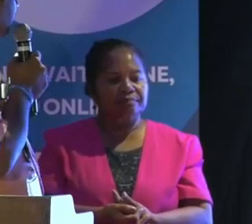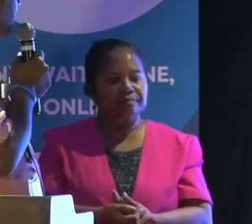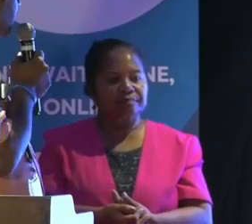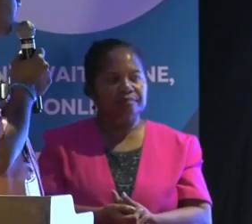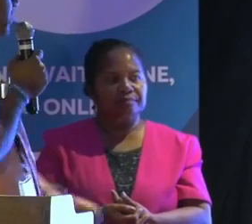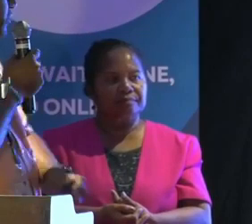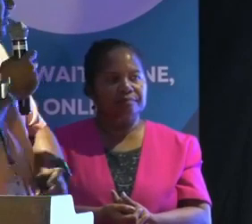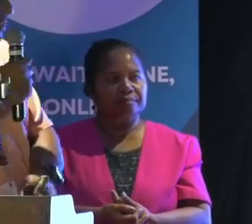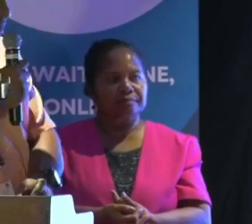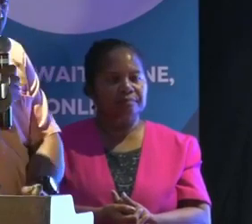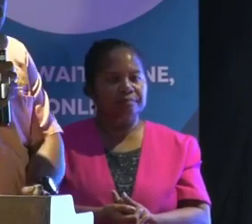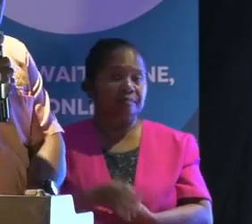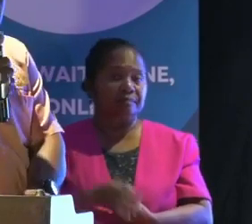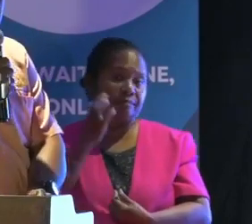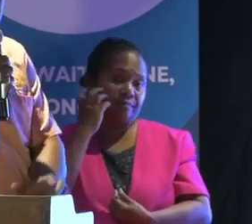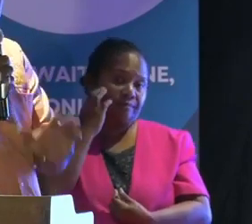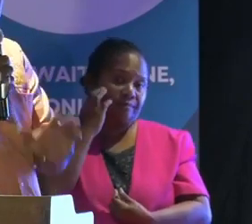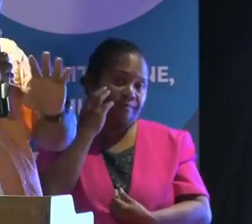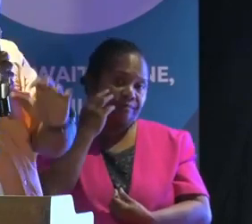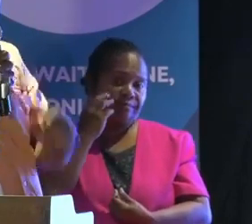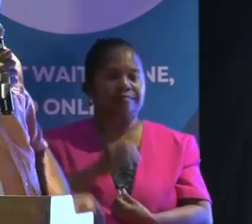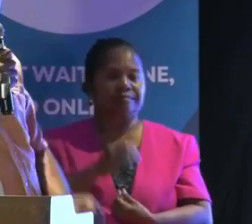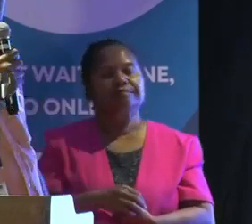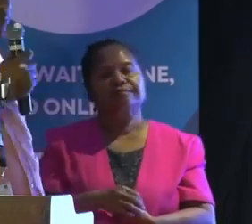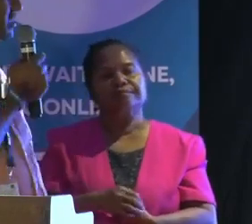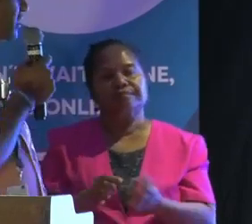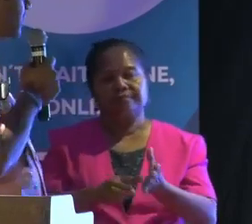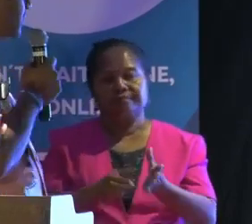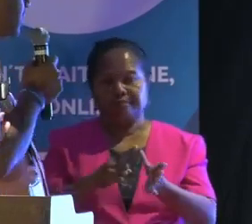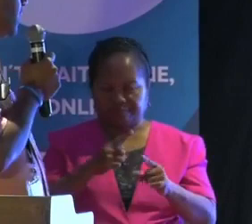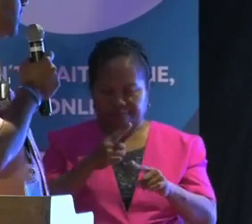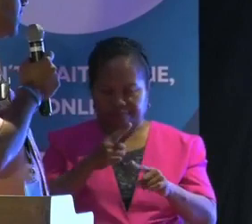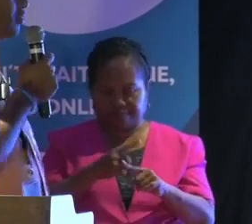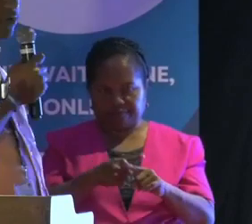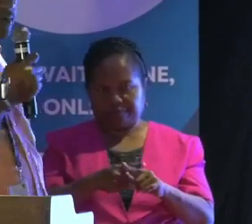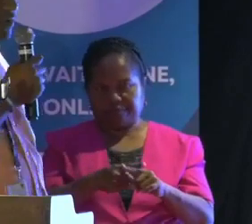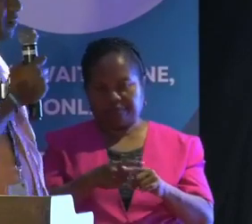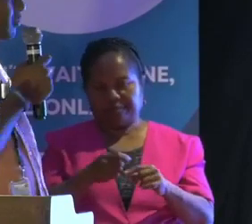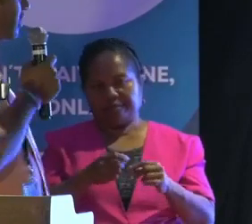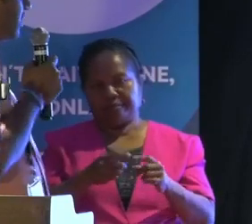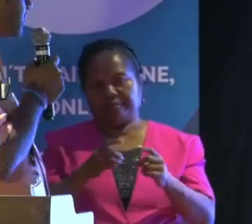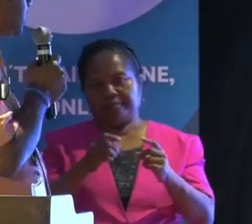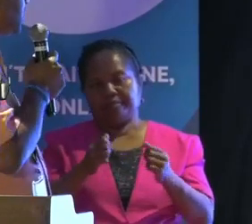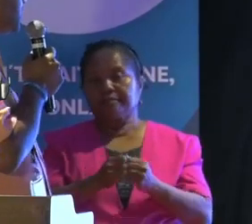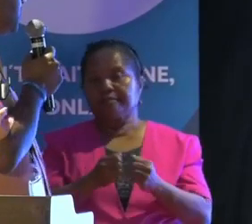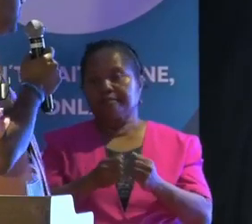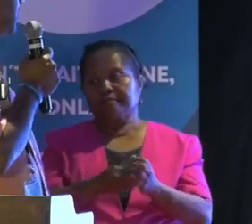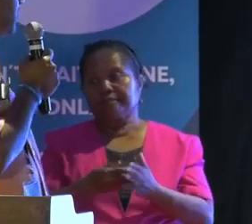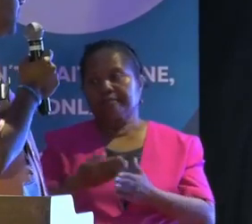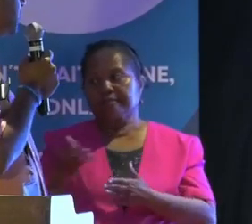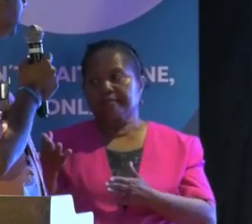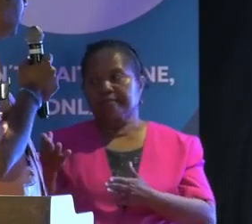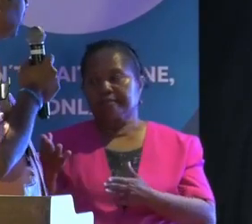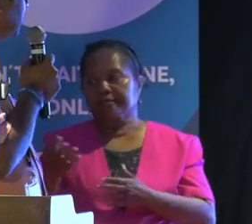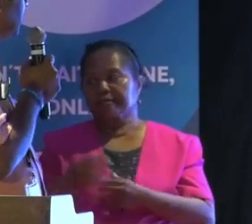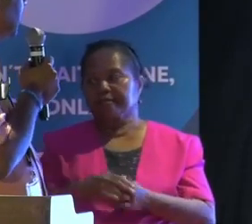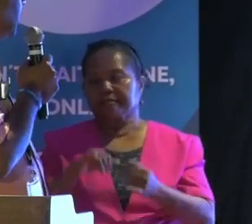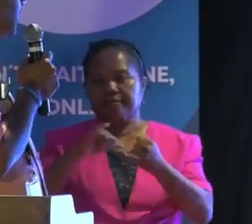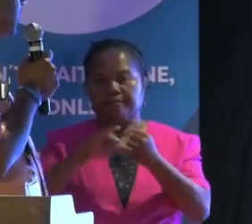Okay, once a tax declaration has been submitted, you are now in your business and your employee has submitted the S3